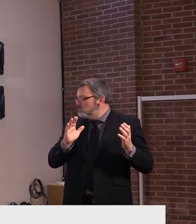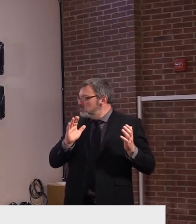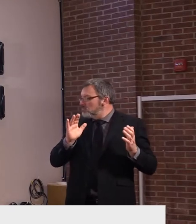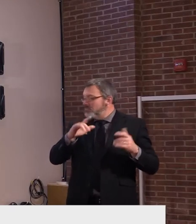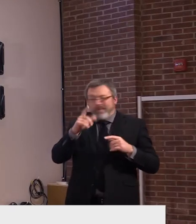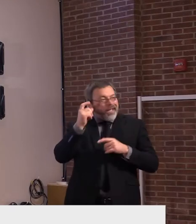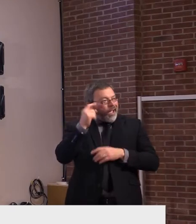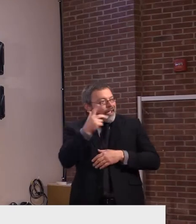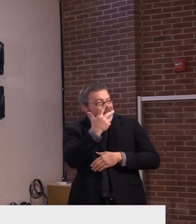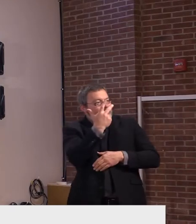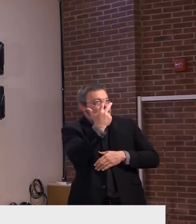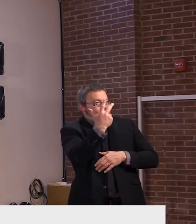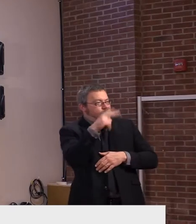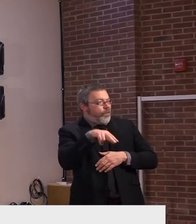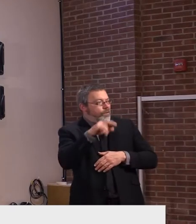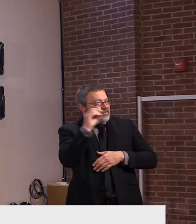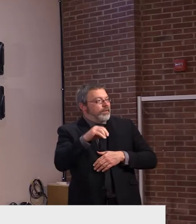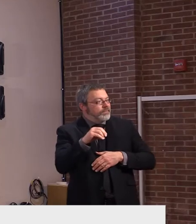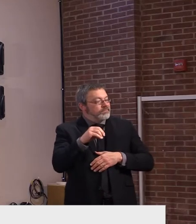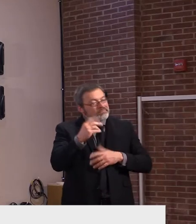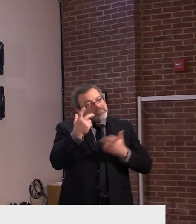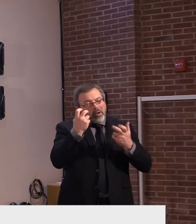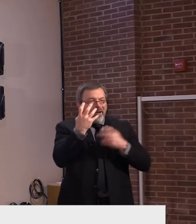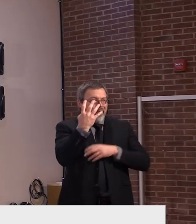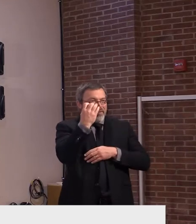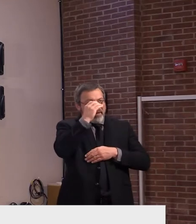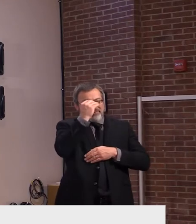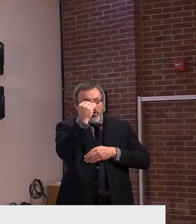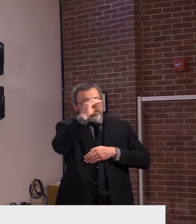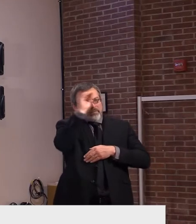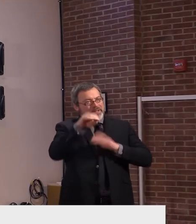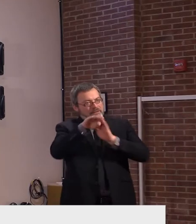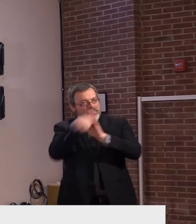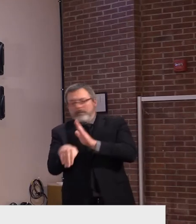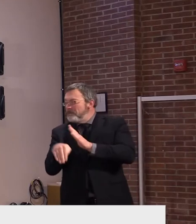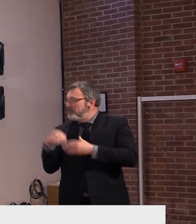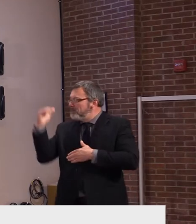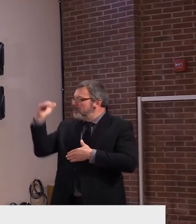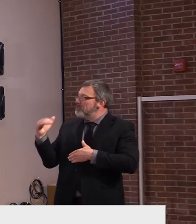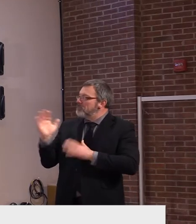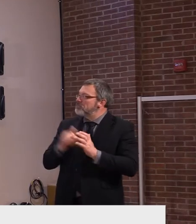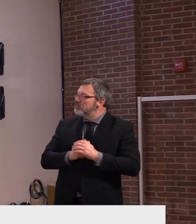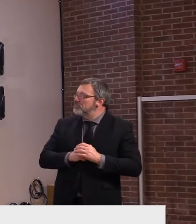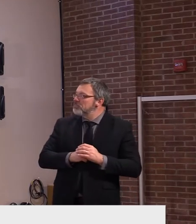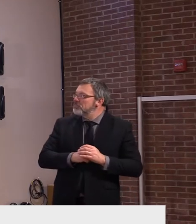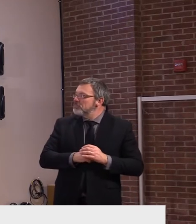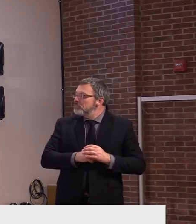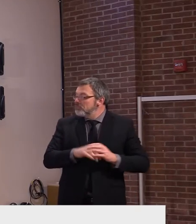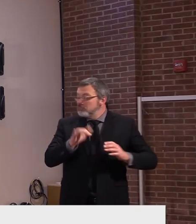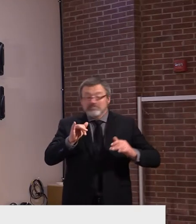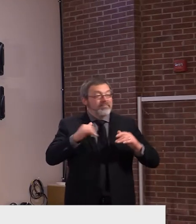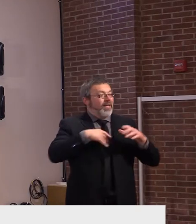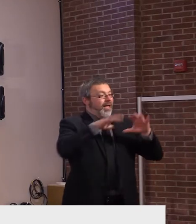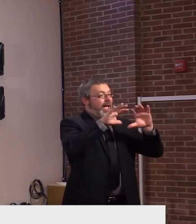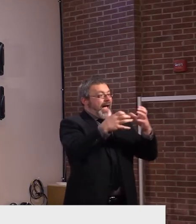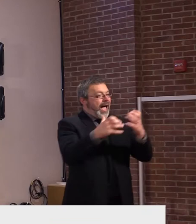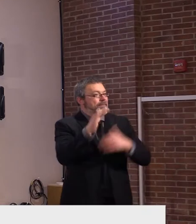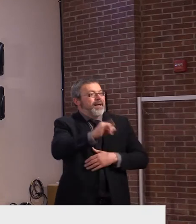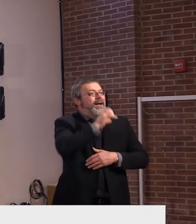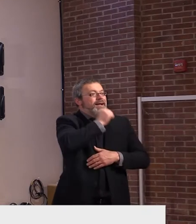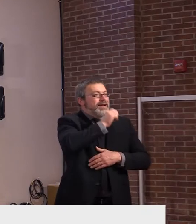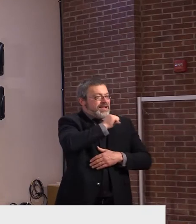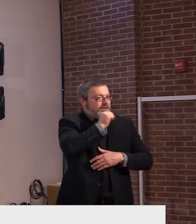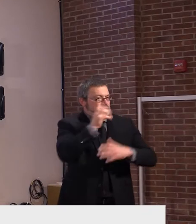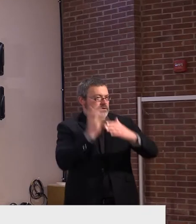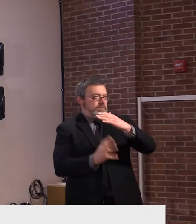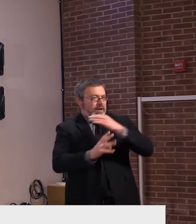week. On the next slide, you can see where are those age groups that are seeing the numbers drop. And you can see it's really primarily in